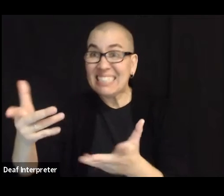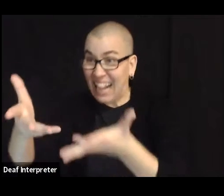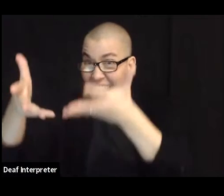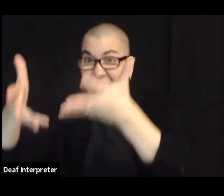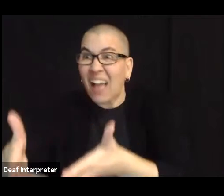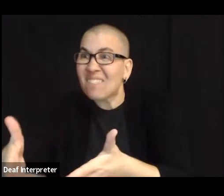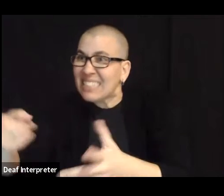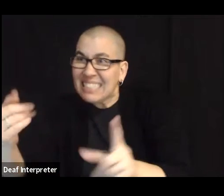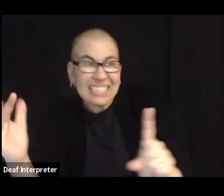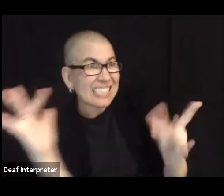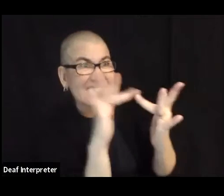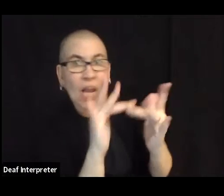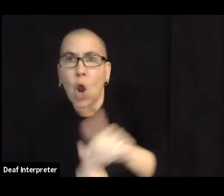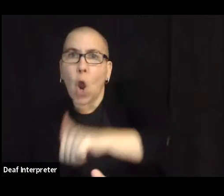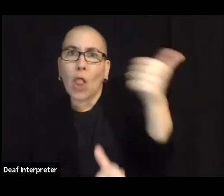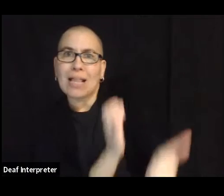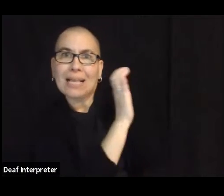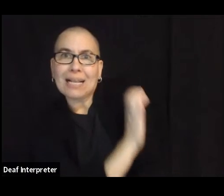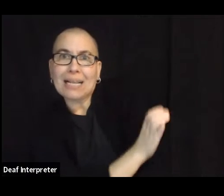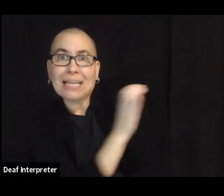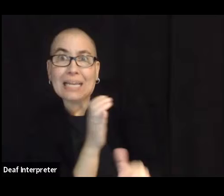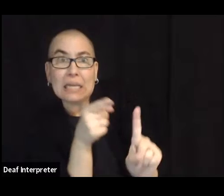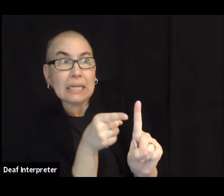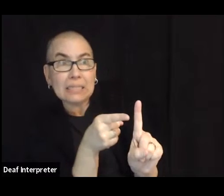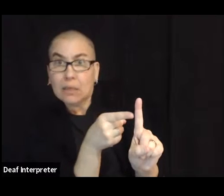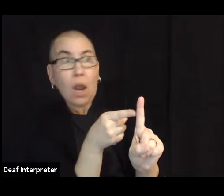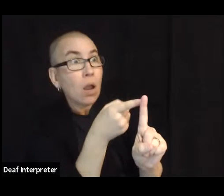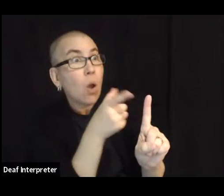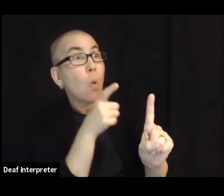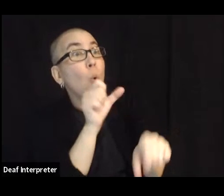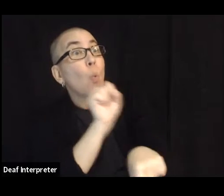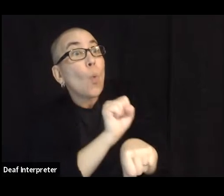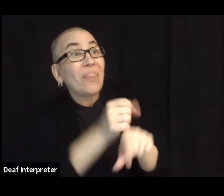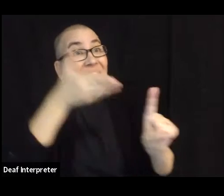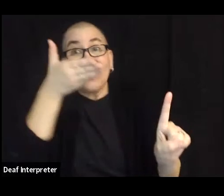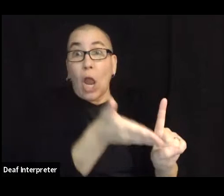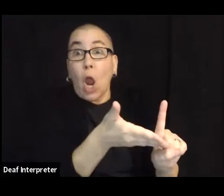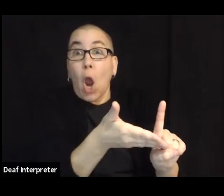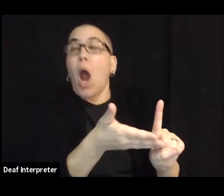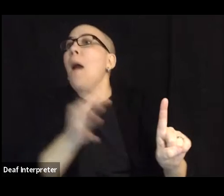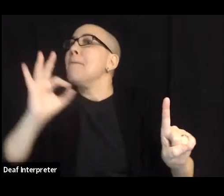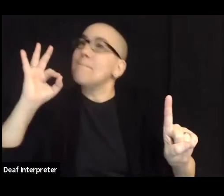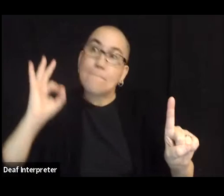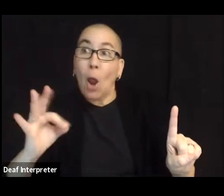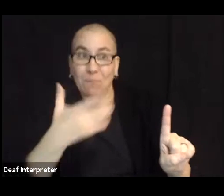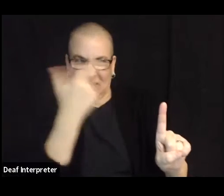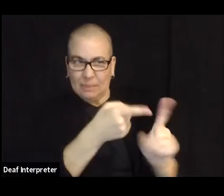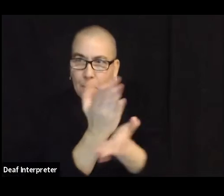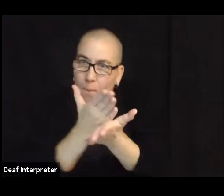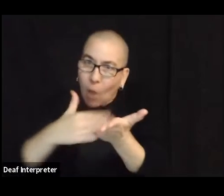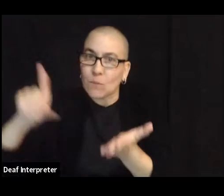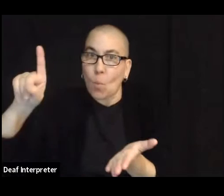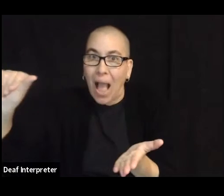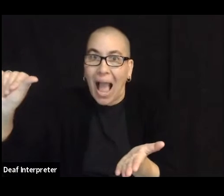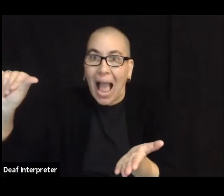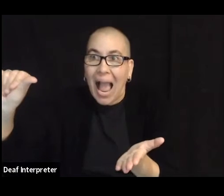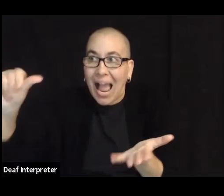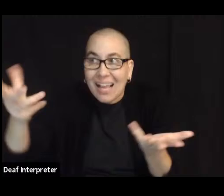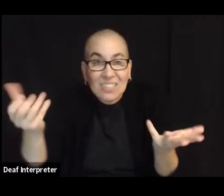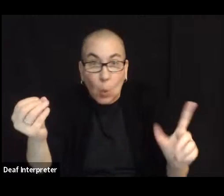workers in phase 1A who are waiting to be vaccinated. But I don't know if the commissioner wants to comment on